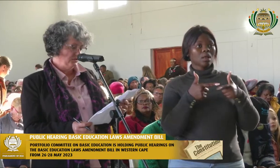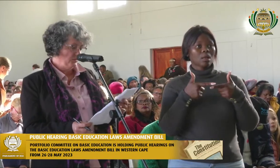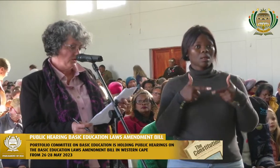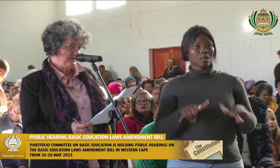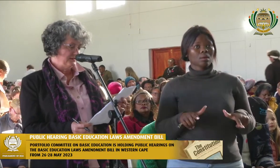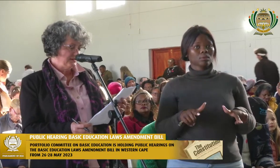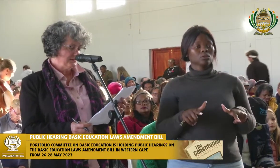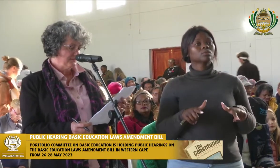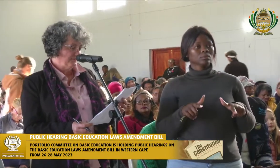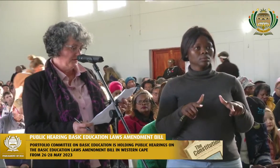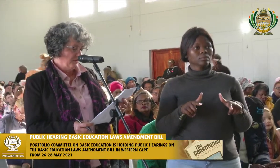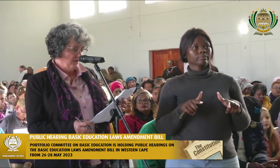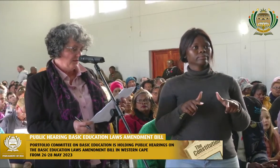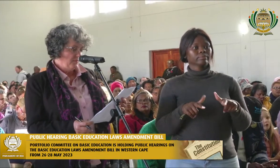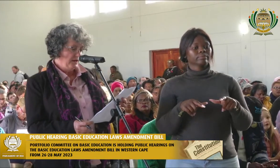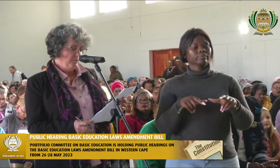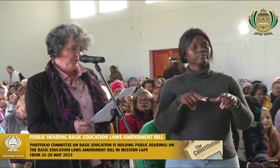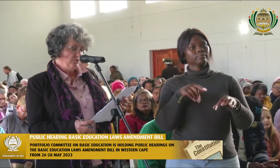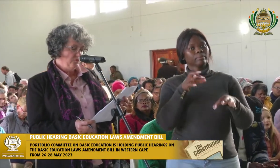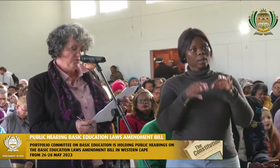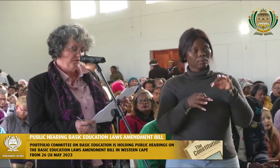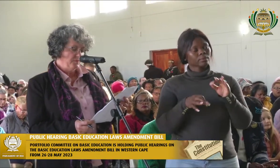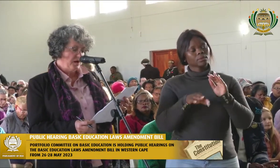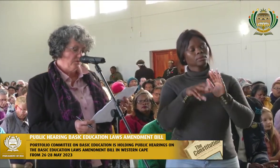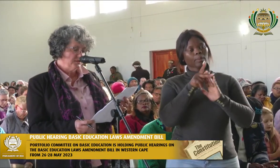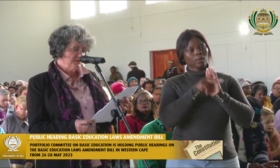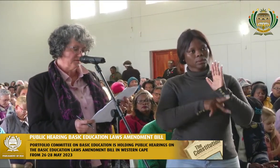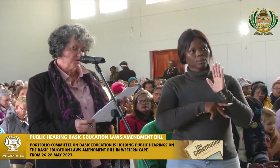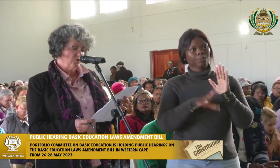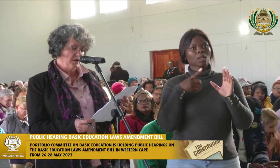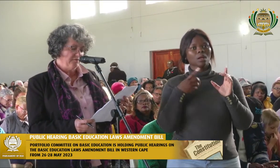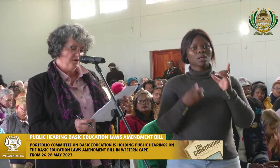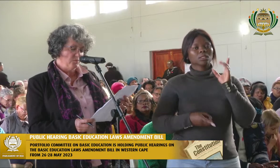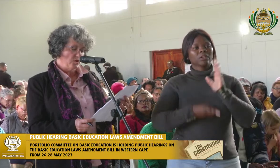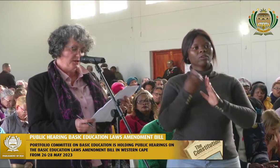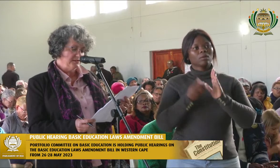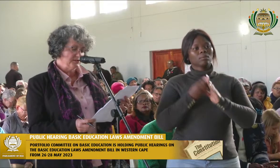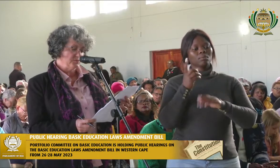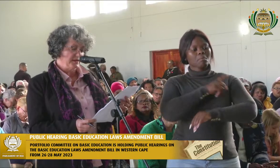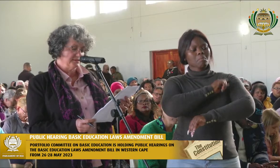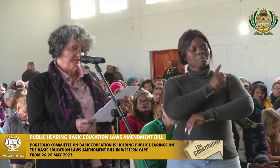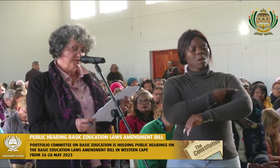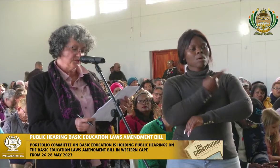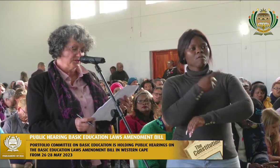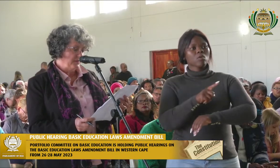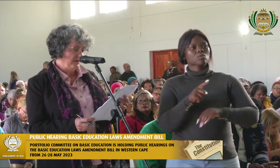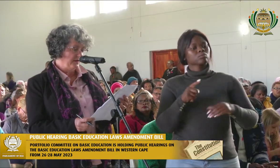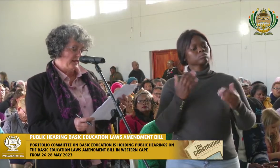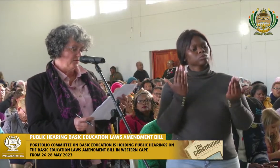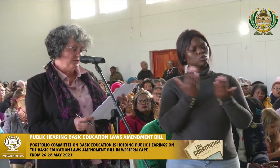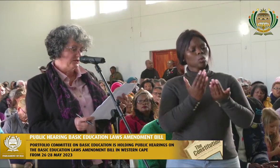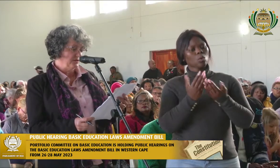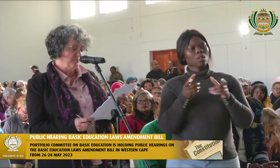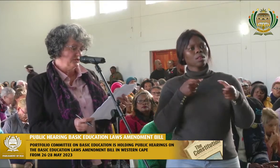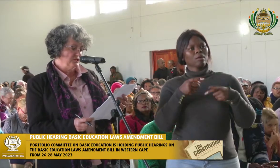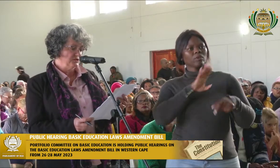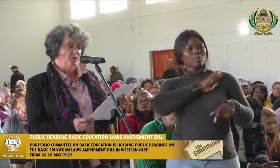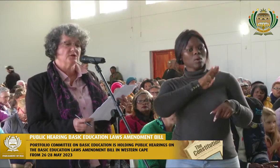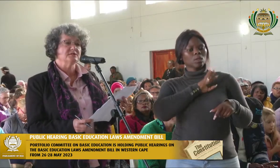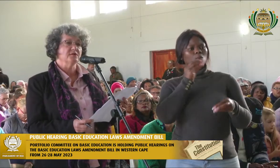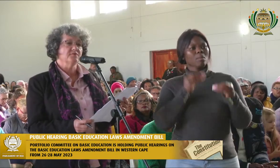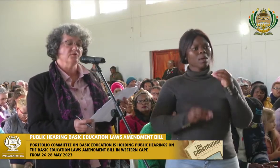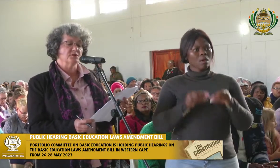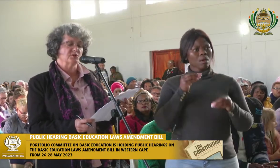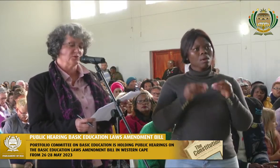and admission policies. The Bella Bill will remove the powers of school governing bodies to make decisions about language and